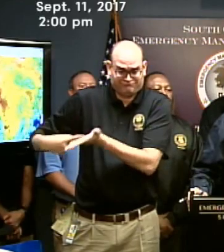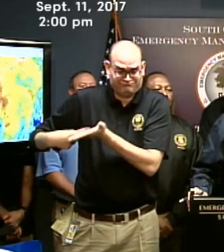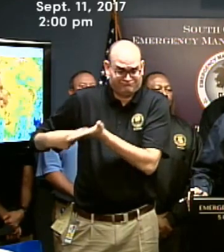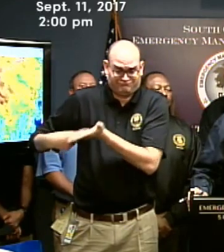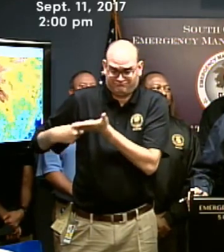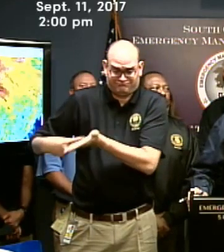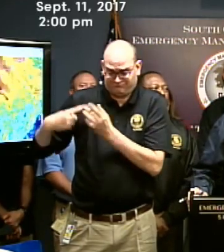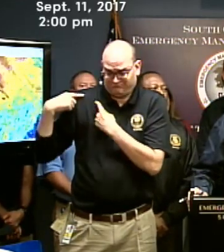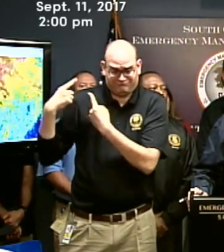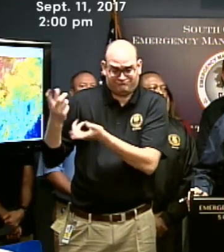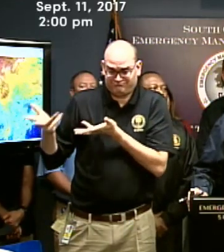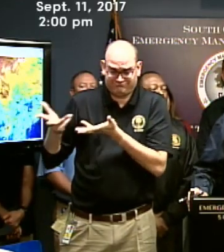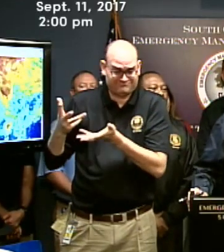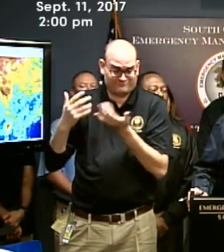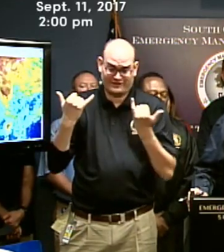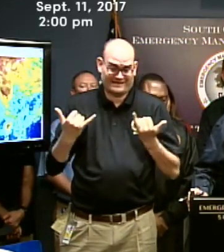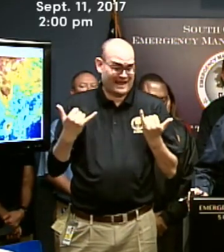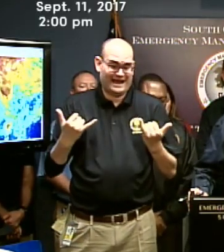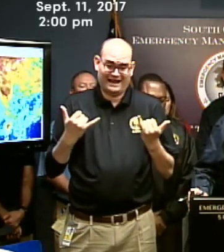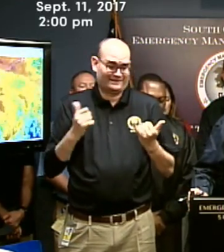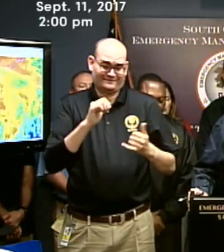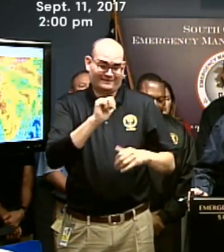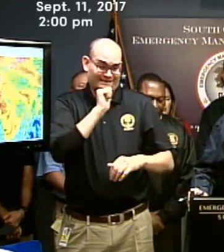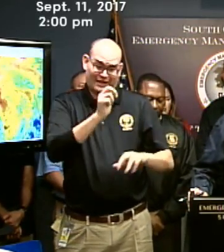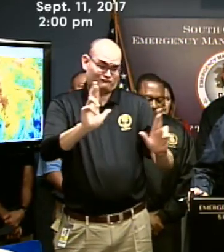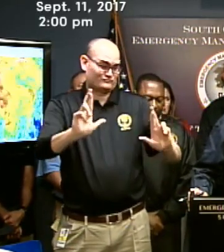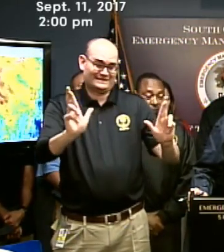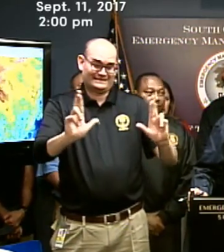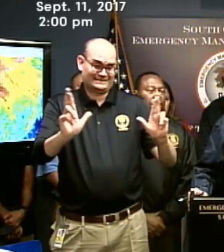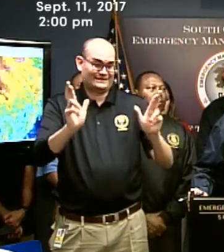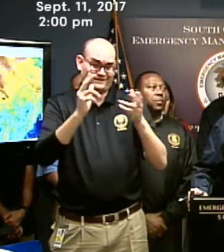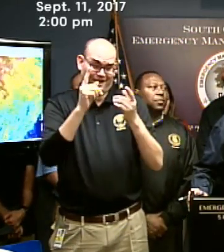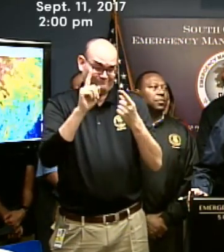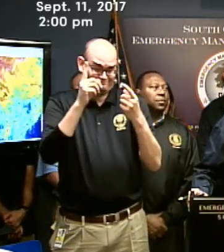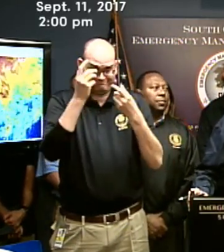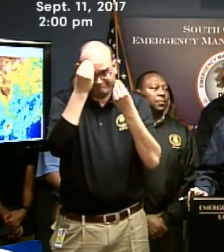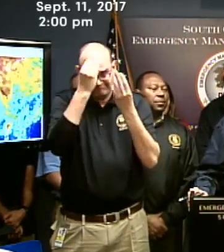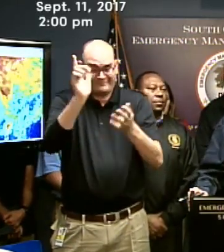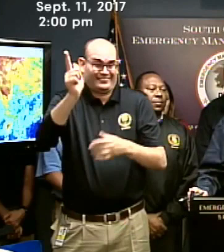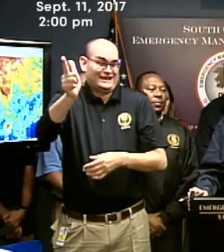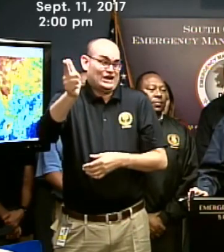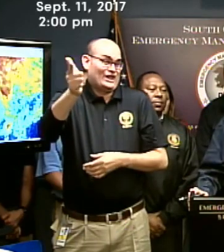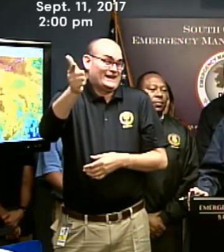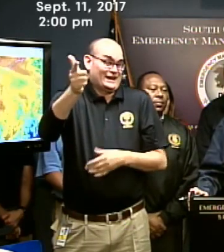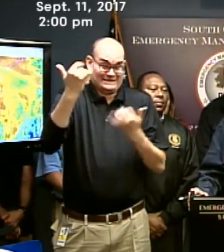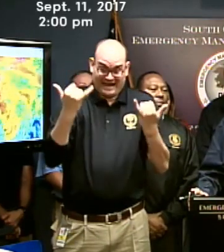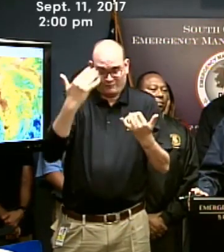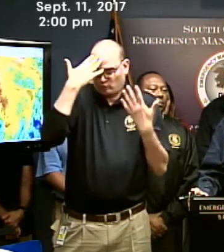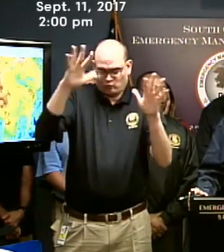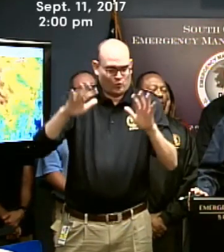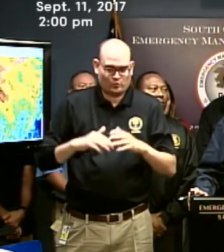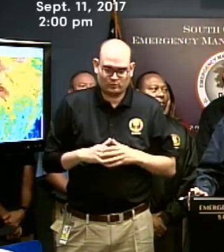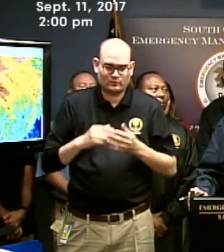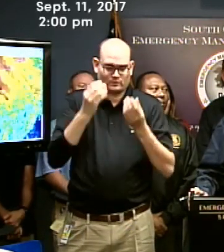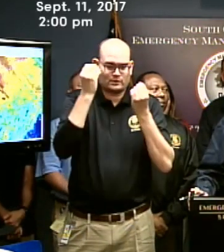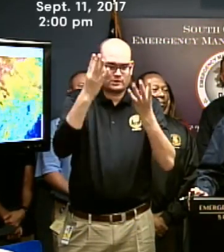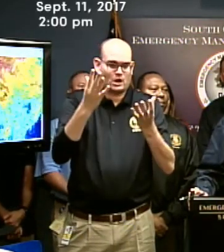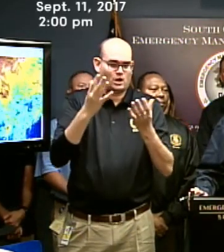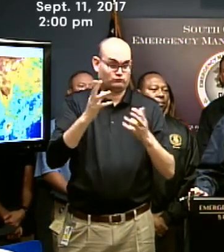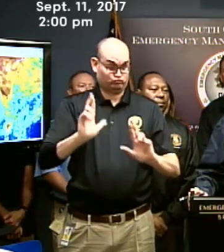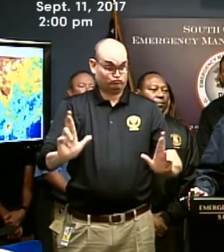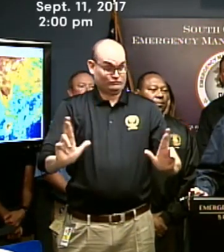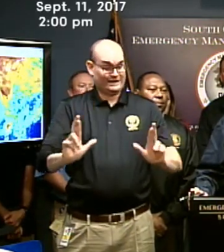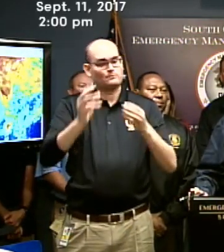but we can't not give an estimate as to when we will do that at this point, but we'll let you know as soon as we can do